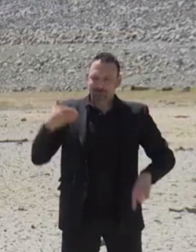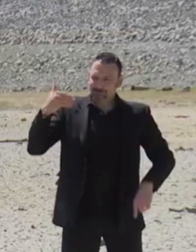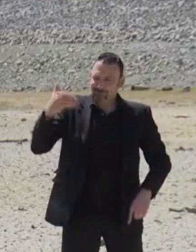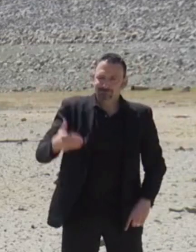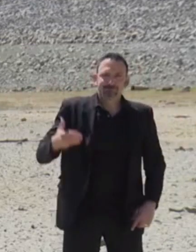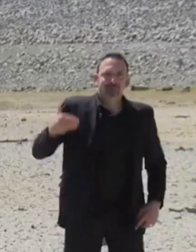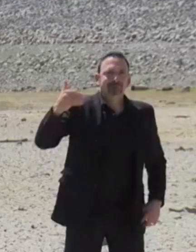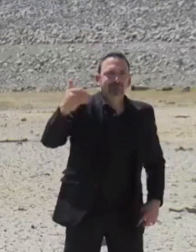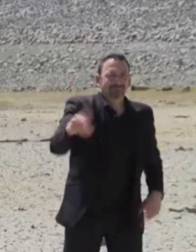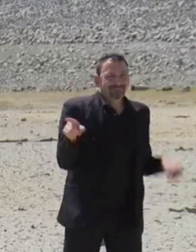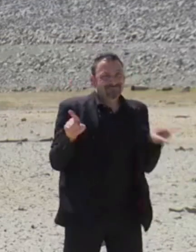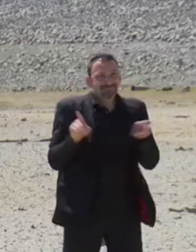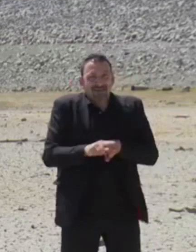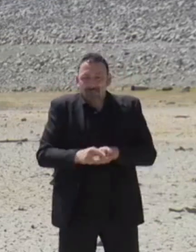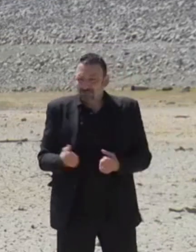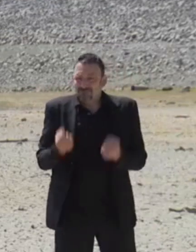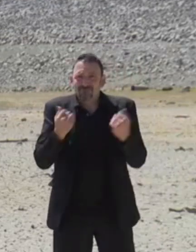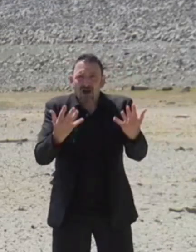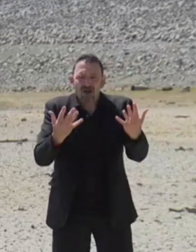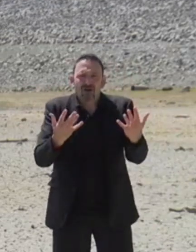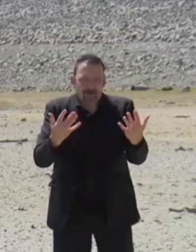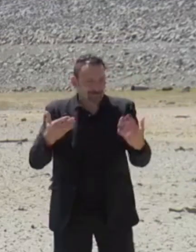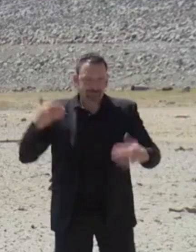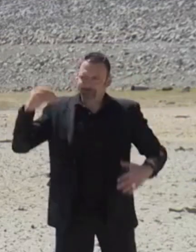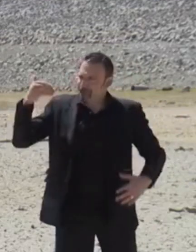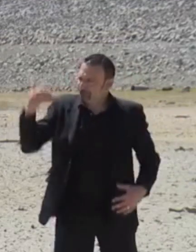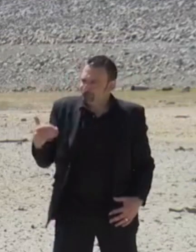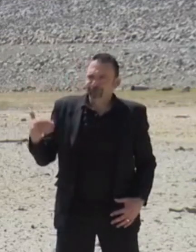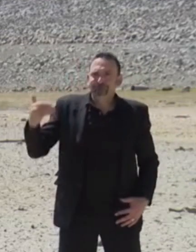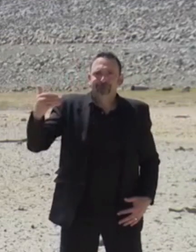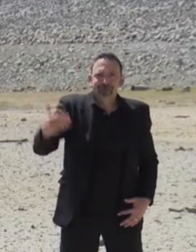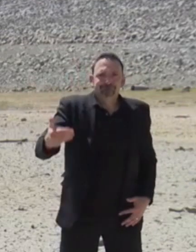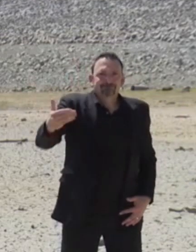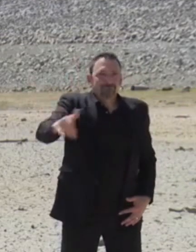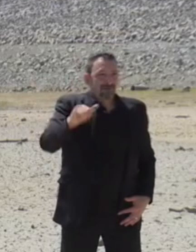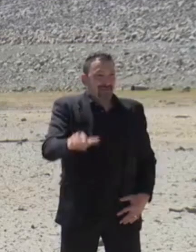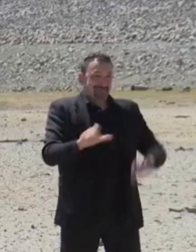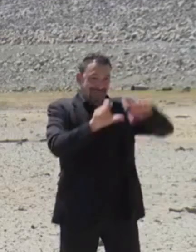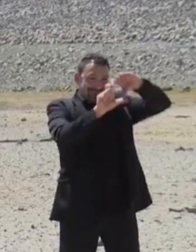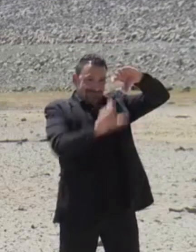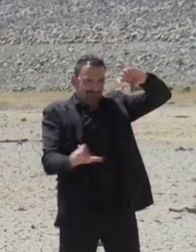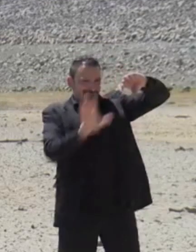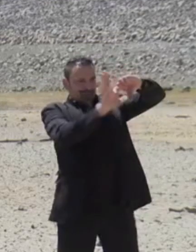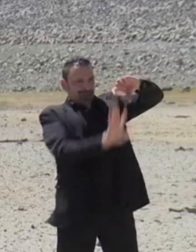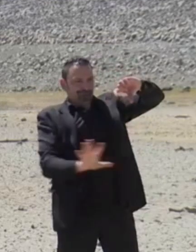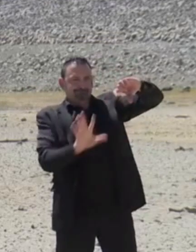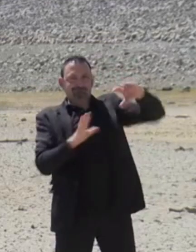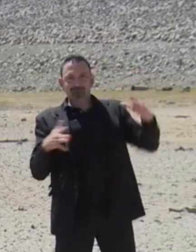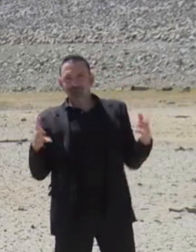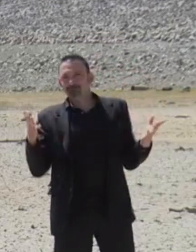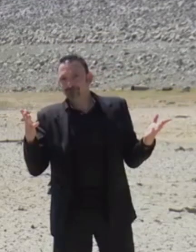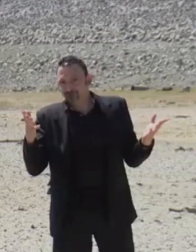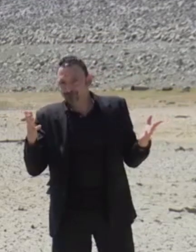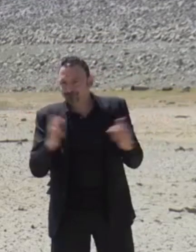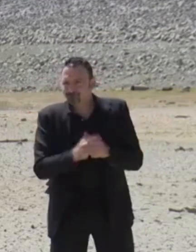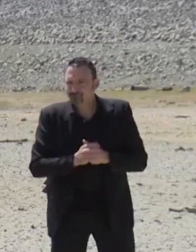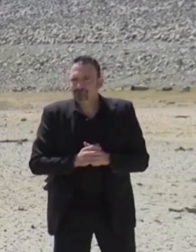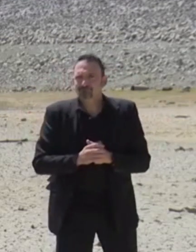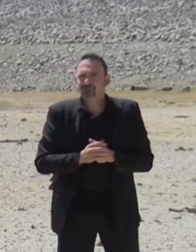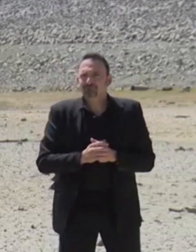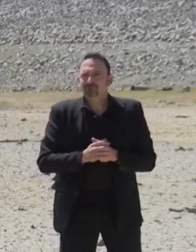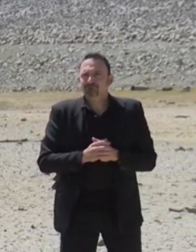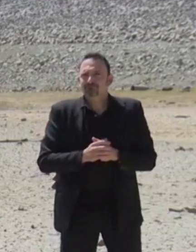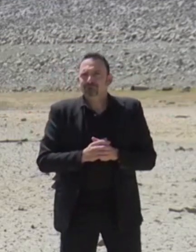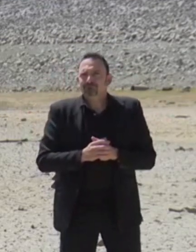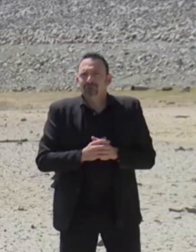no means unique or distinctive, quite the contrary. It's part of this Mediterranean state that we live in.